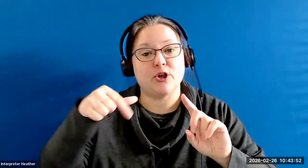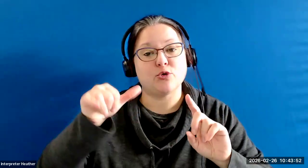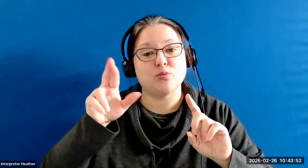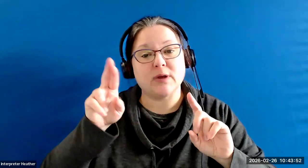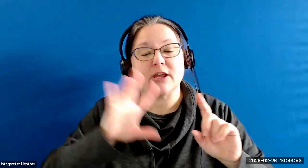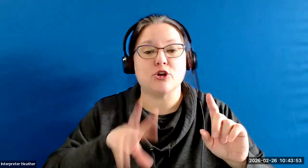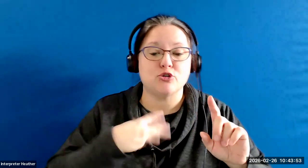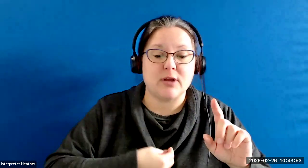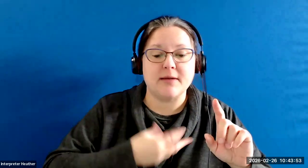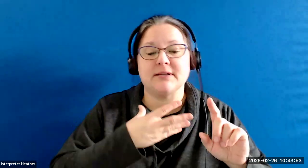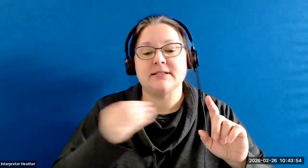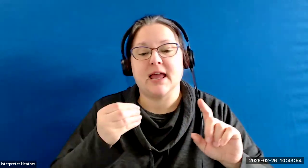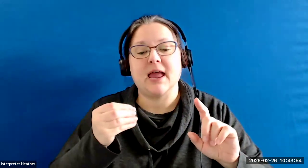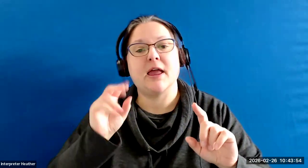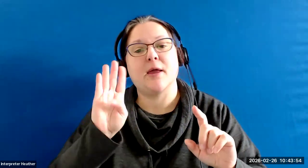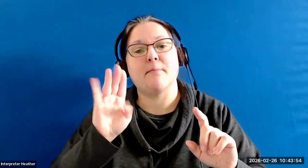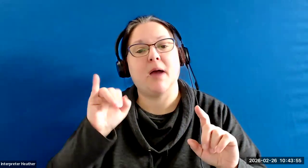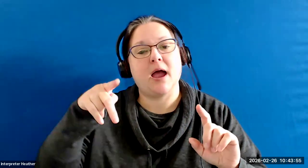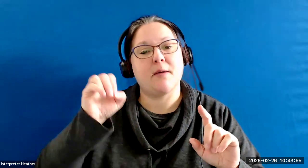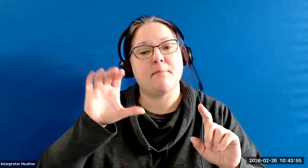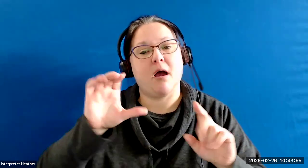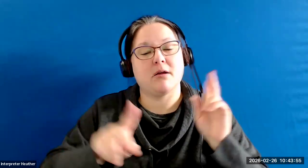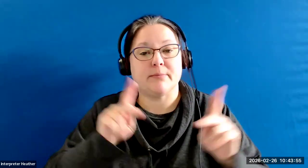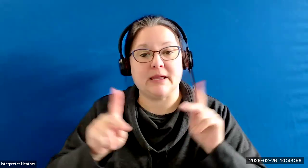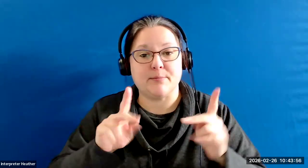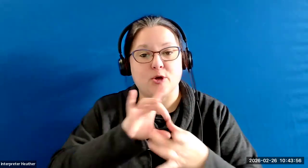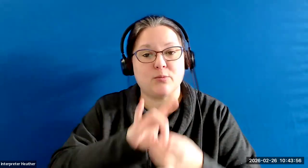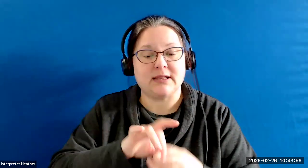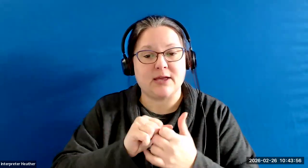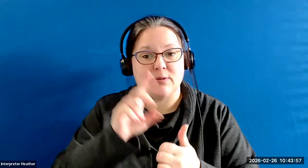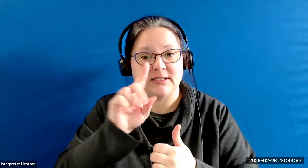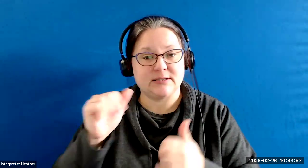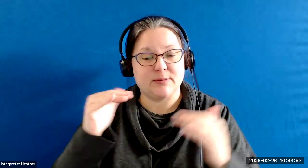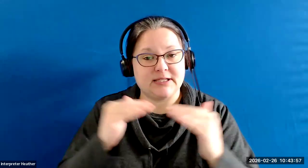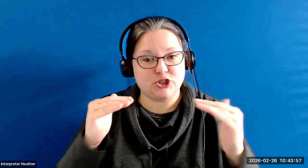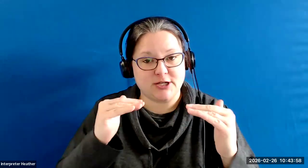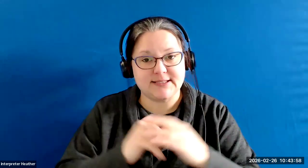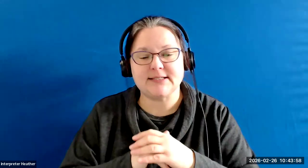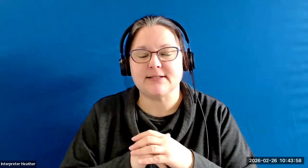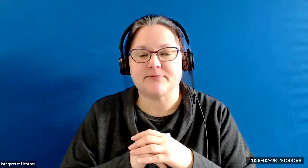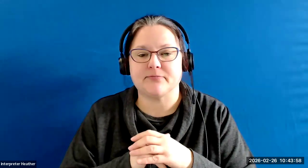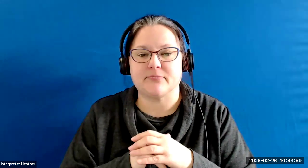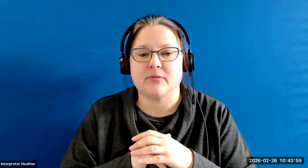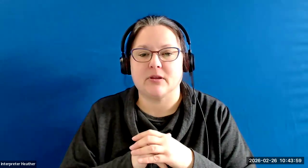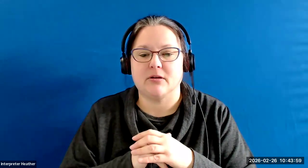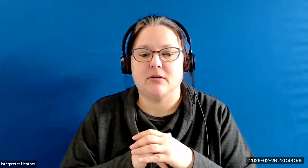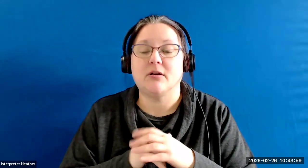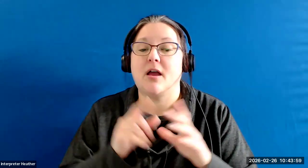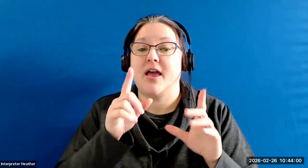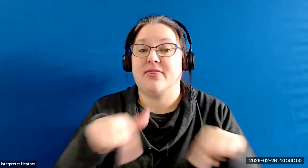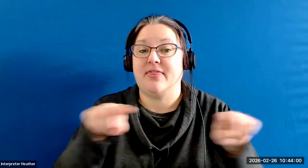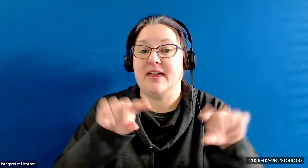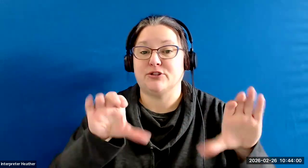and BIPOC folks that is rooted in disability justice. And they are cultivating